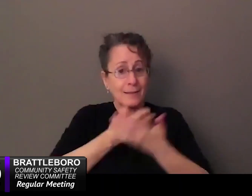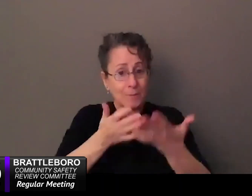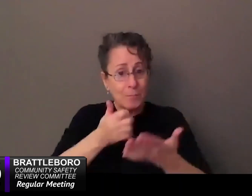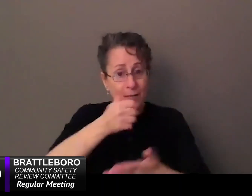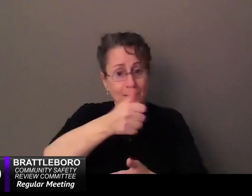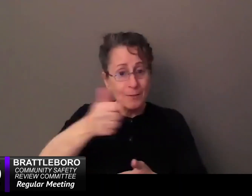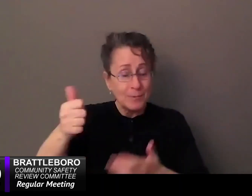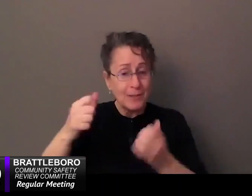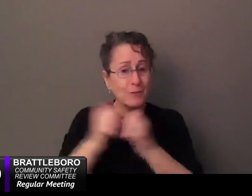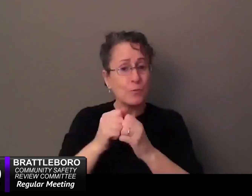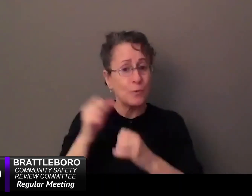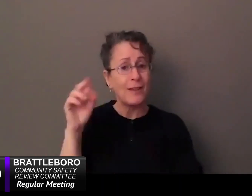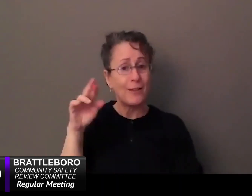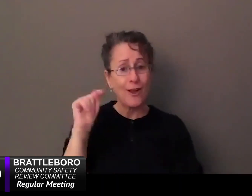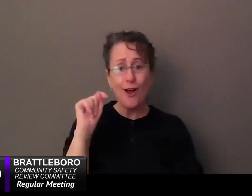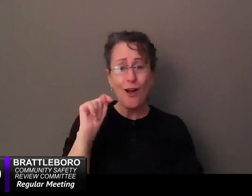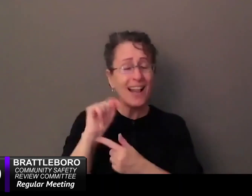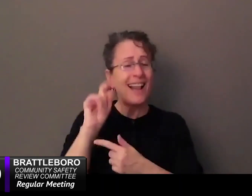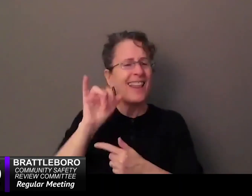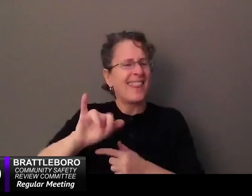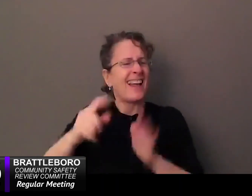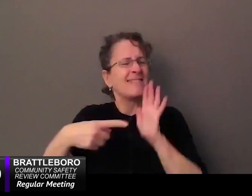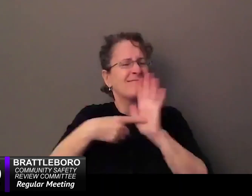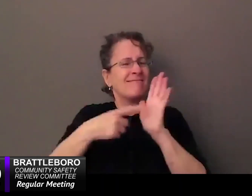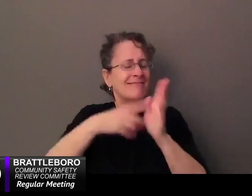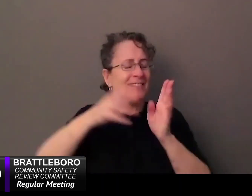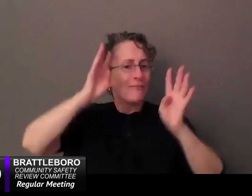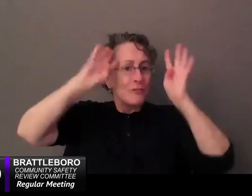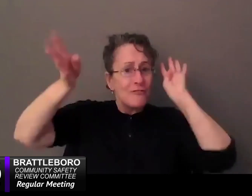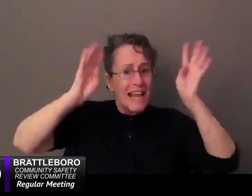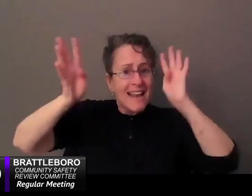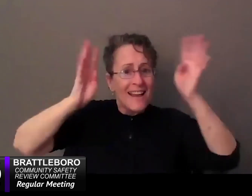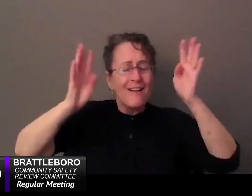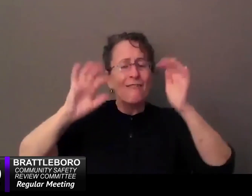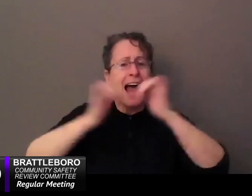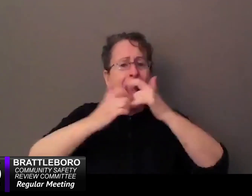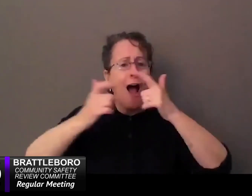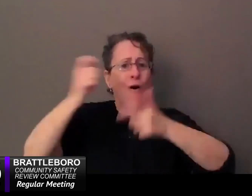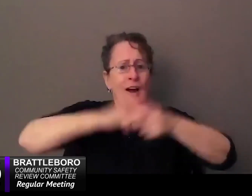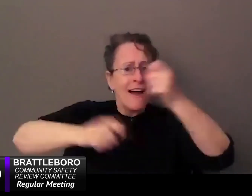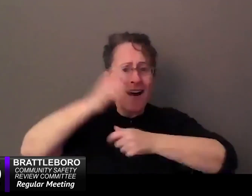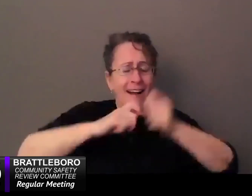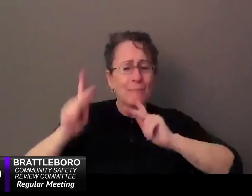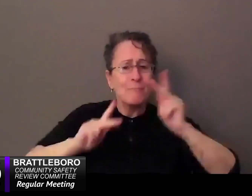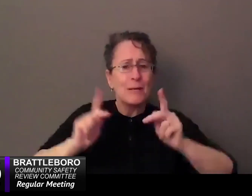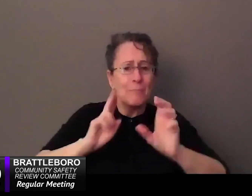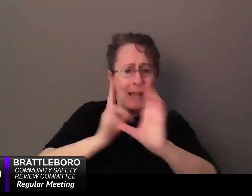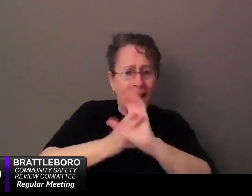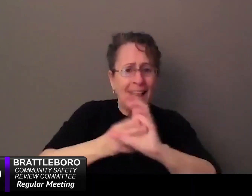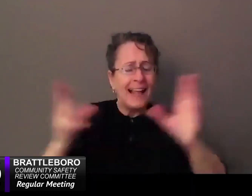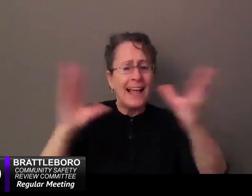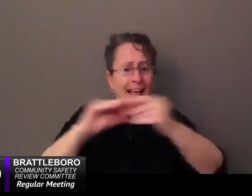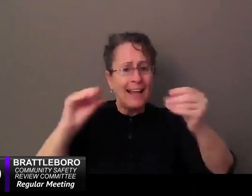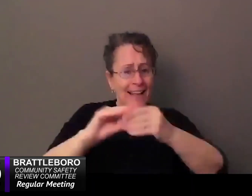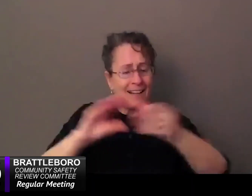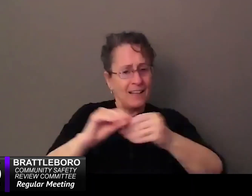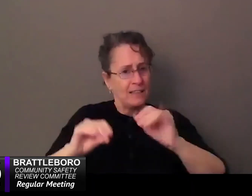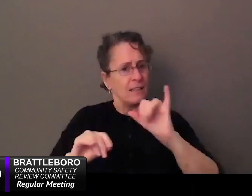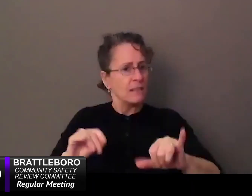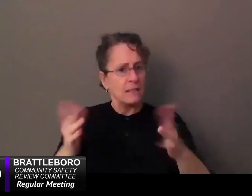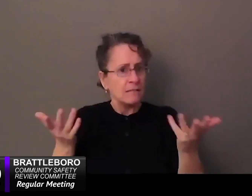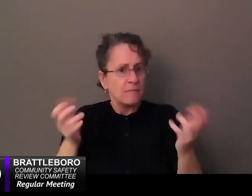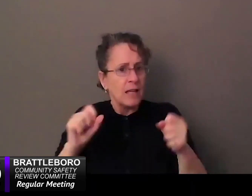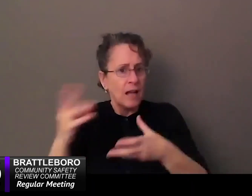how we access information, right? So it's kind of like there's the issue of how do we attune to safety and make sure